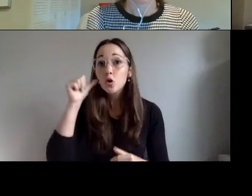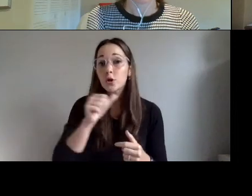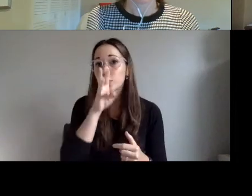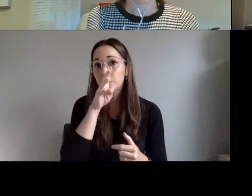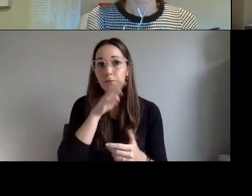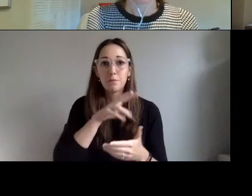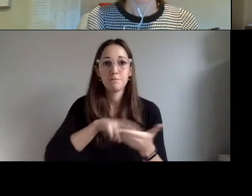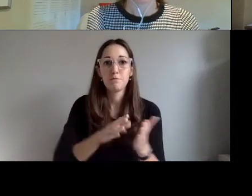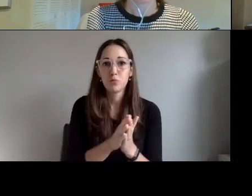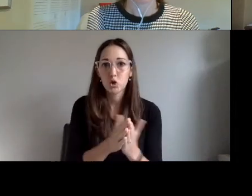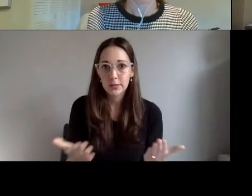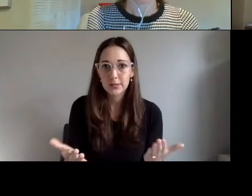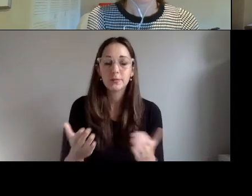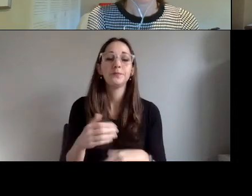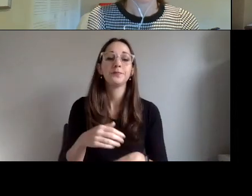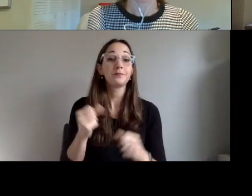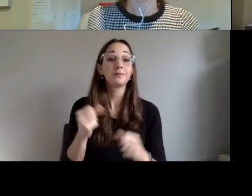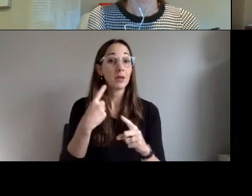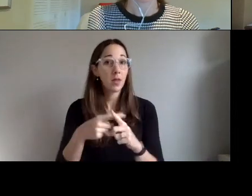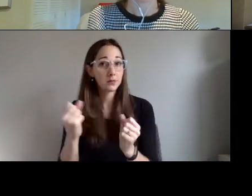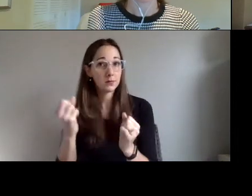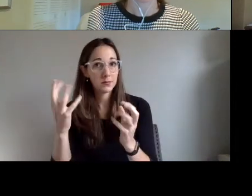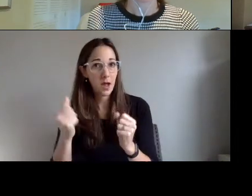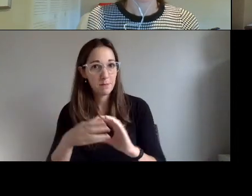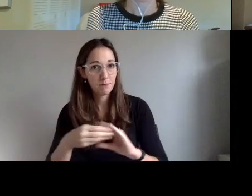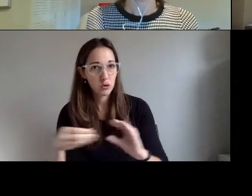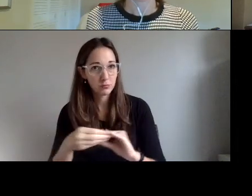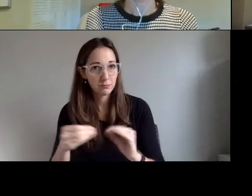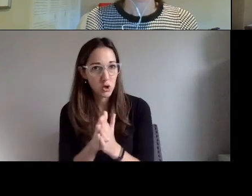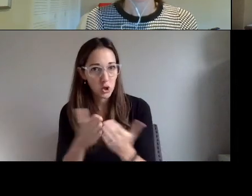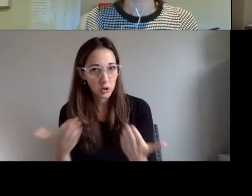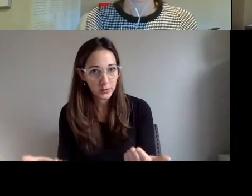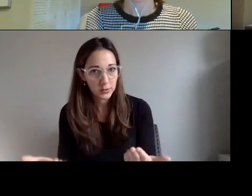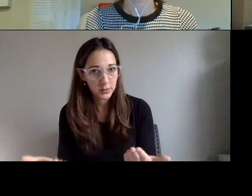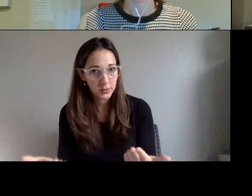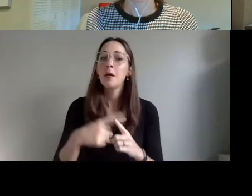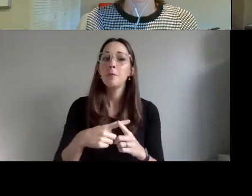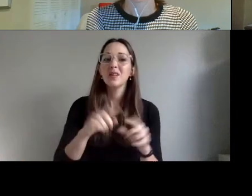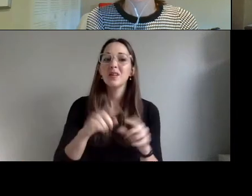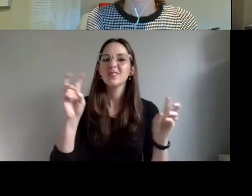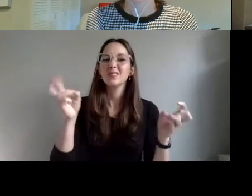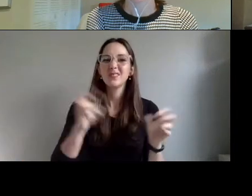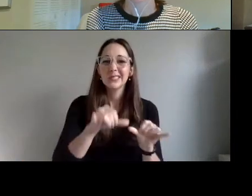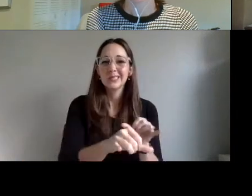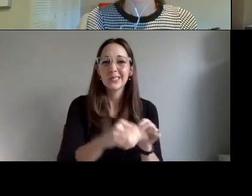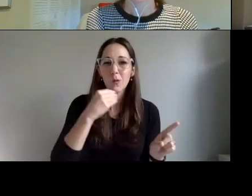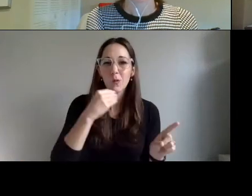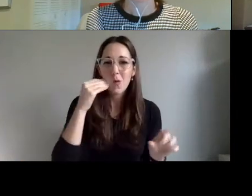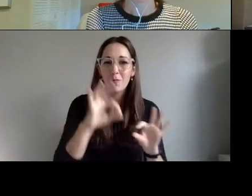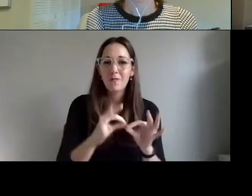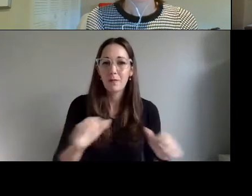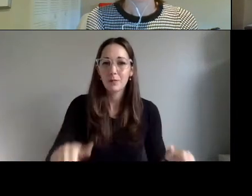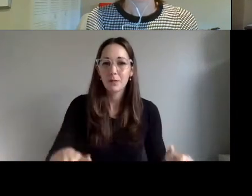as the stay-at-home family challenge to engage with parents who have children with disabilities at home, because it